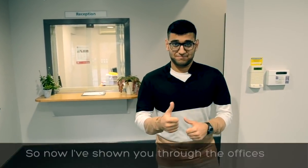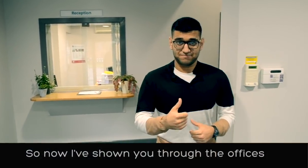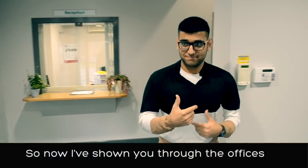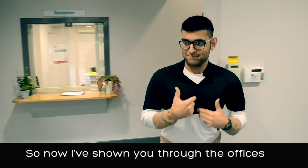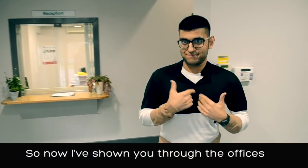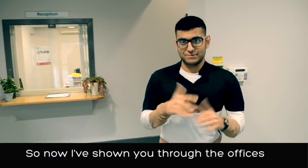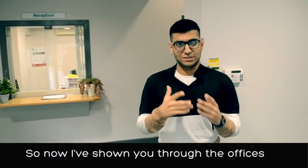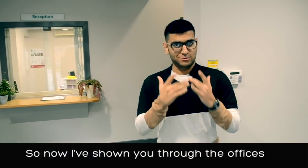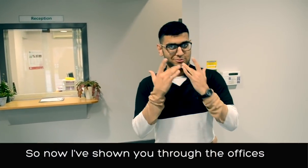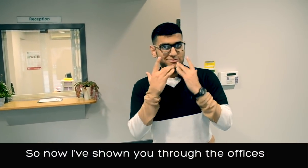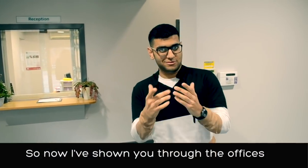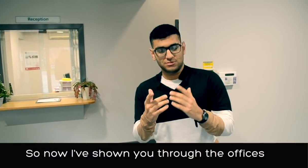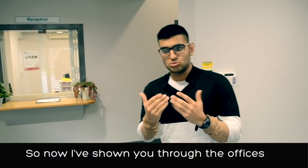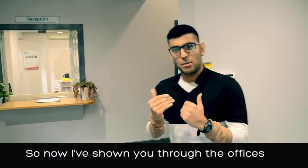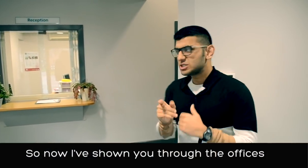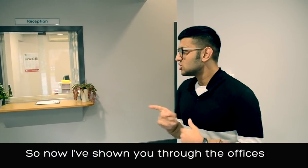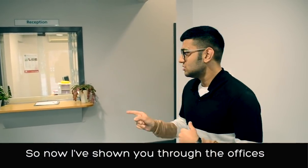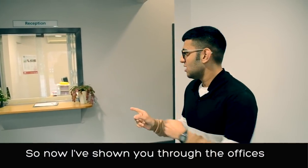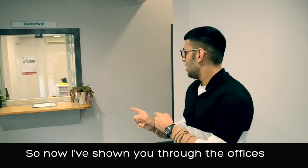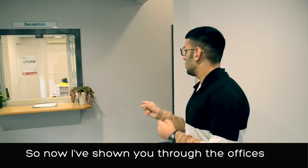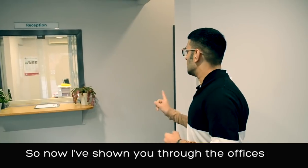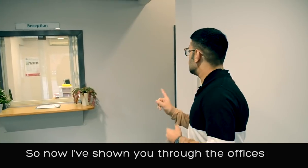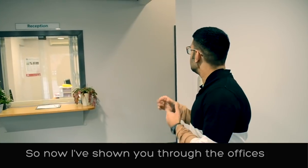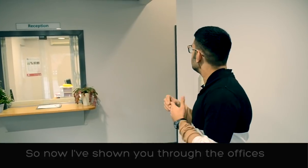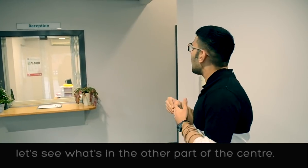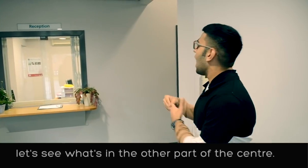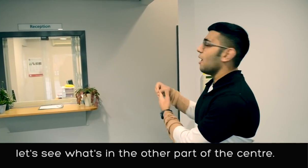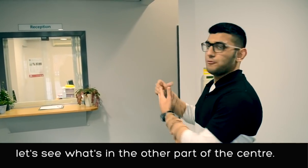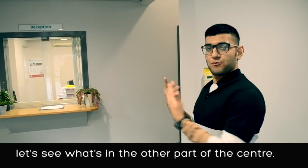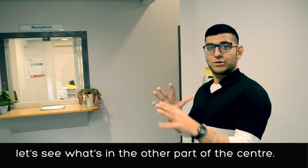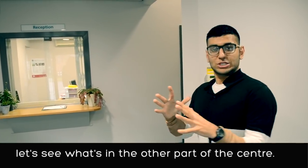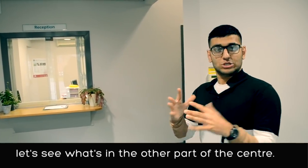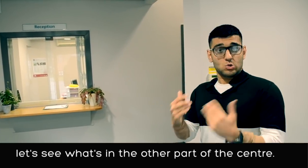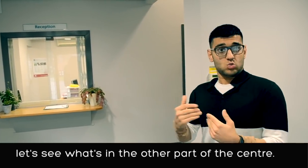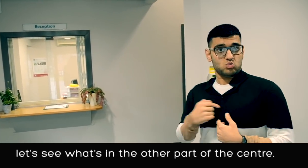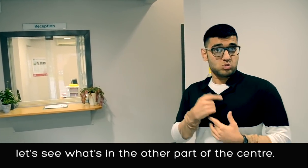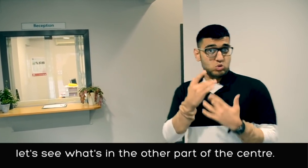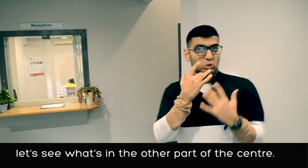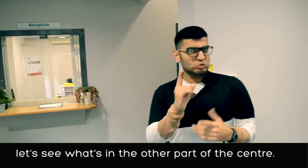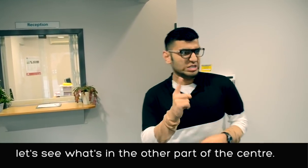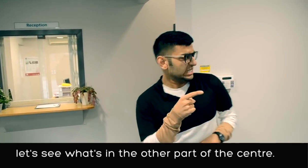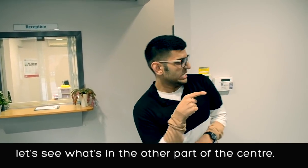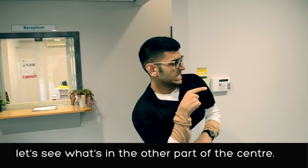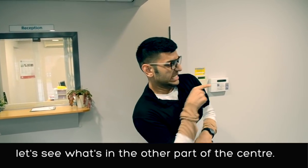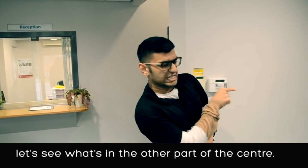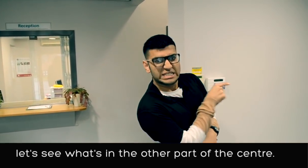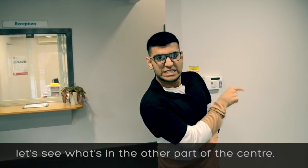So now I've shown you through the offices, let's see what's in the other parts of the centre.